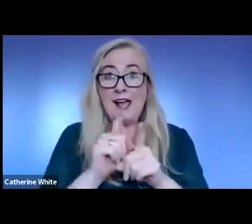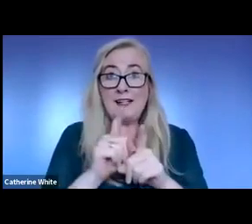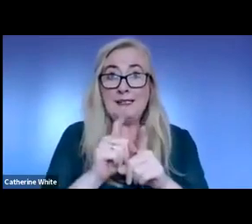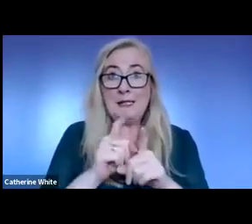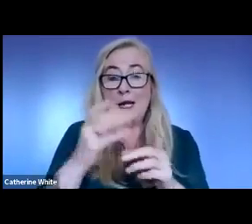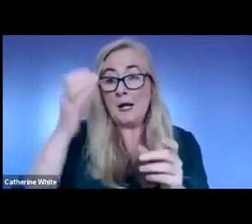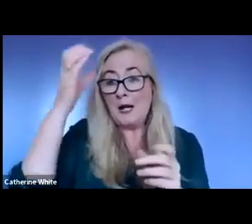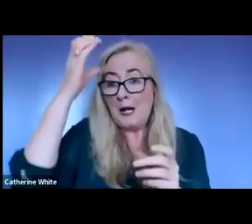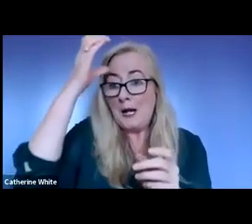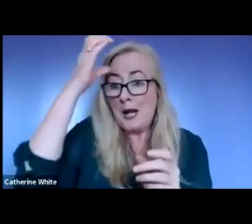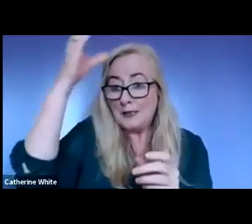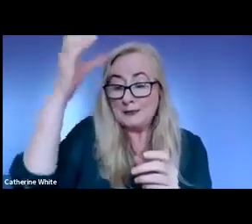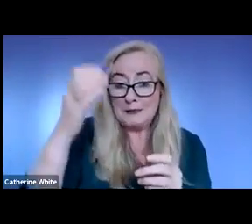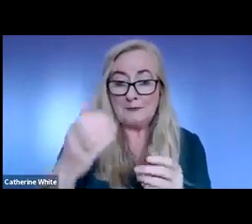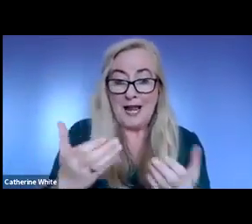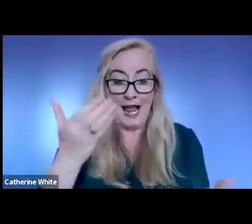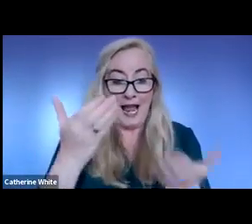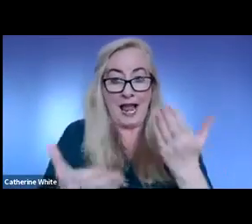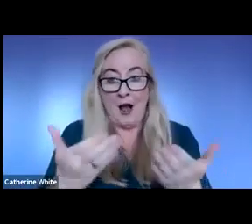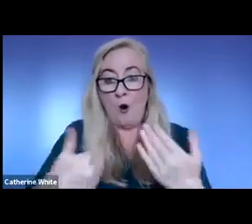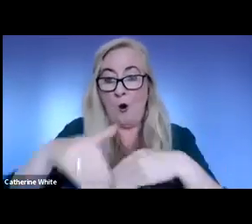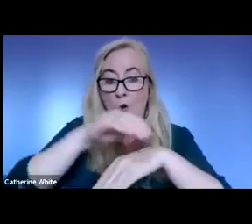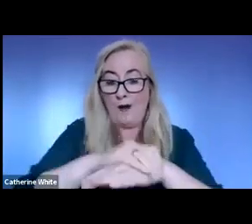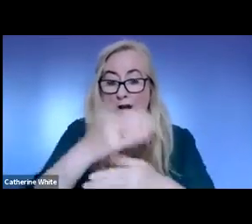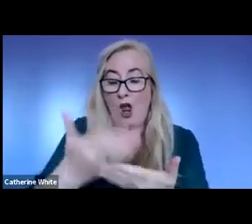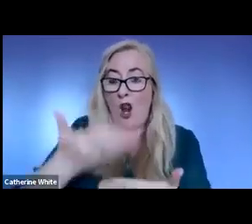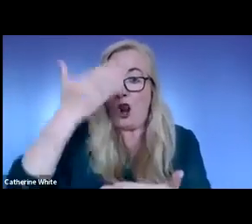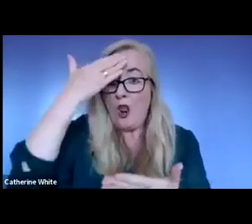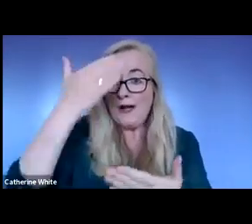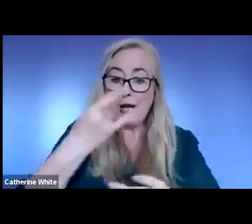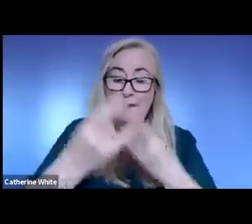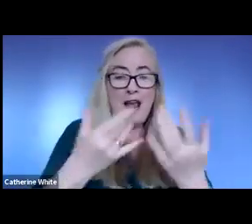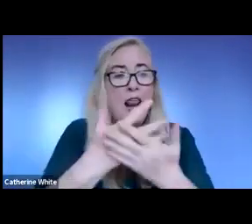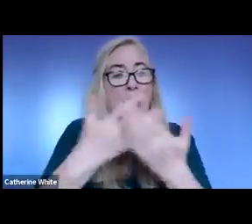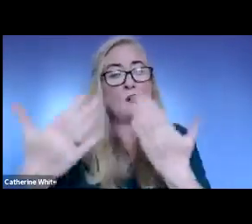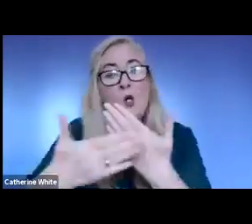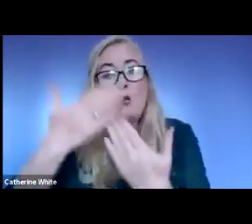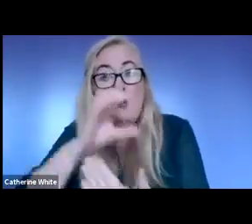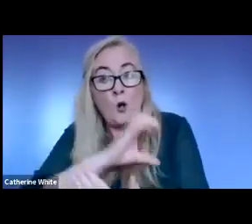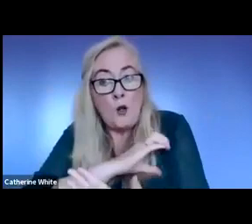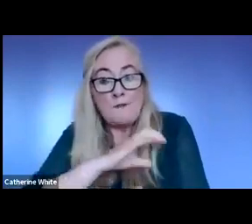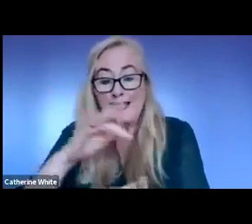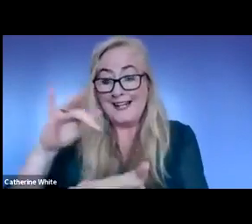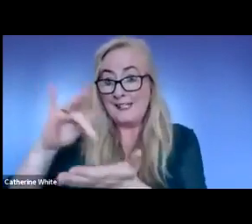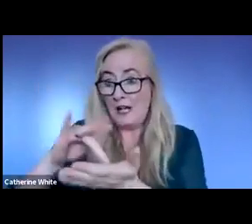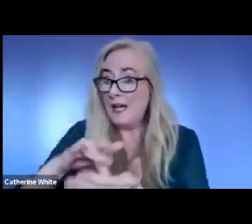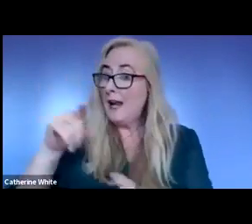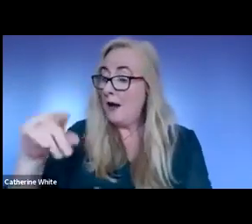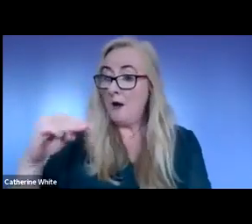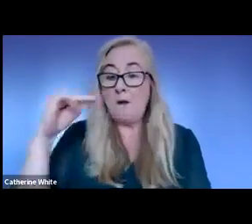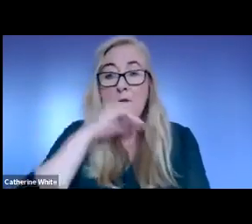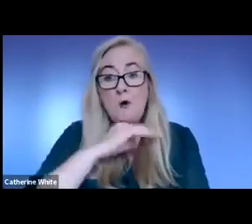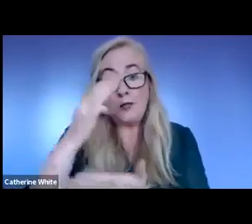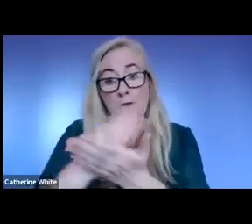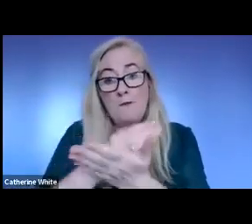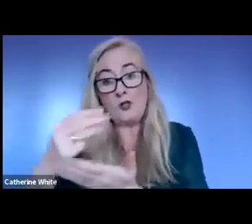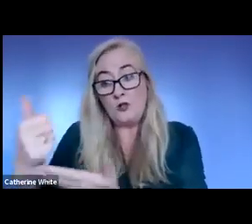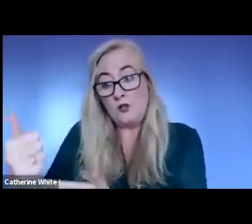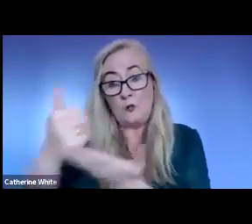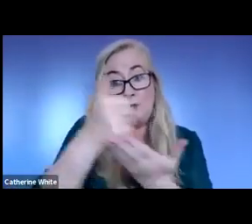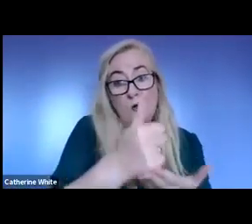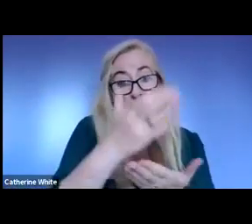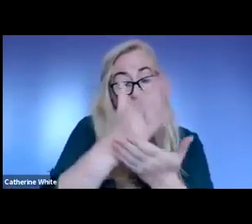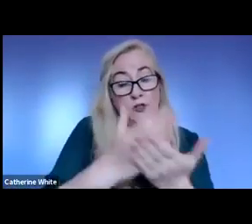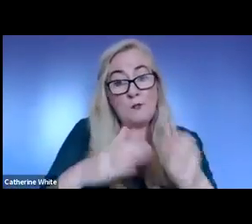reconceptualization of where it is learning happens. Many of the youth clubs and youth centres have played a vital role in supporting some of the children